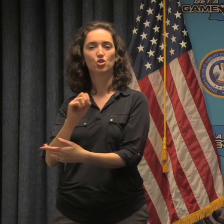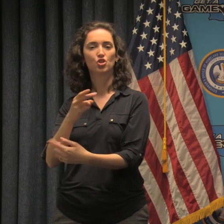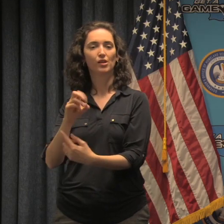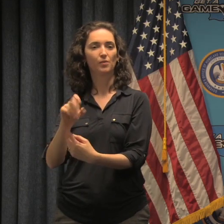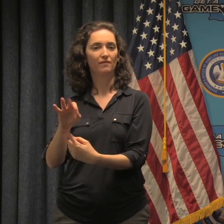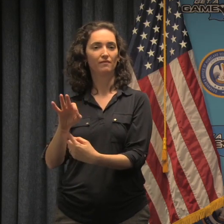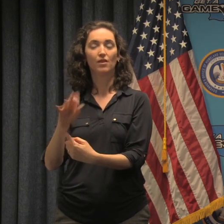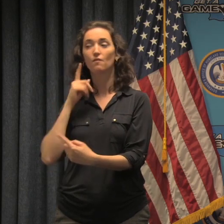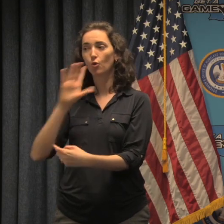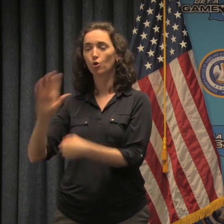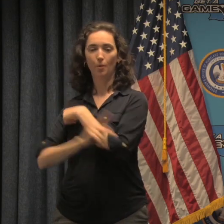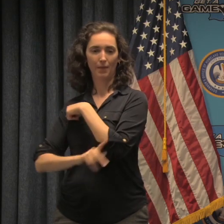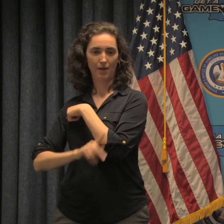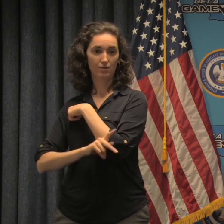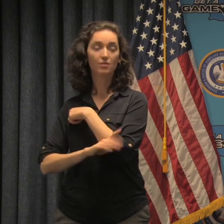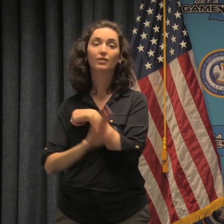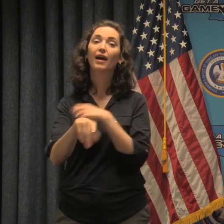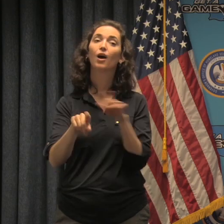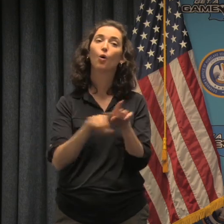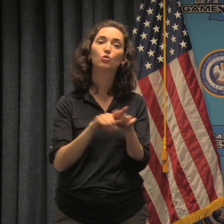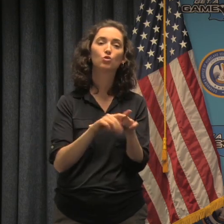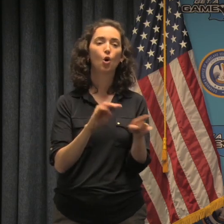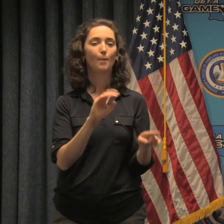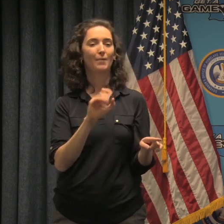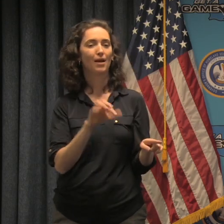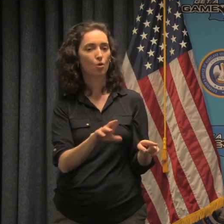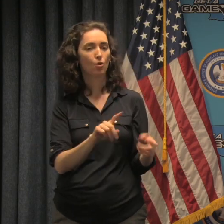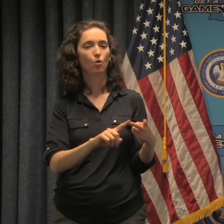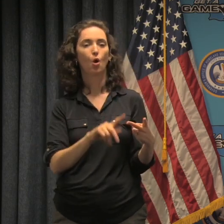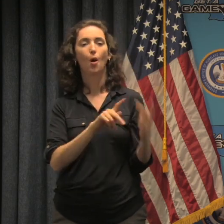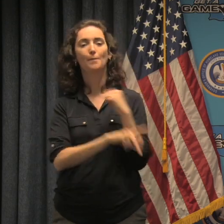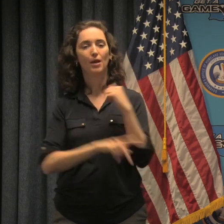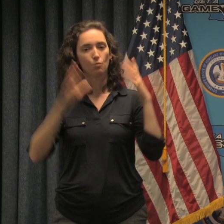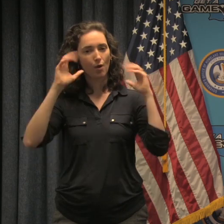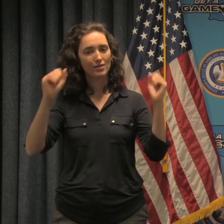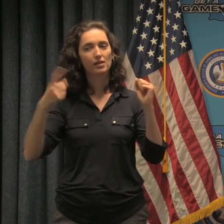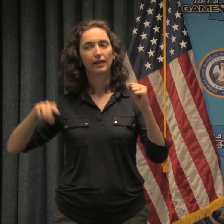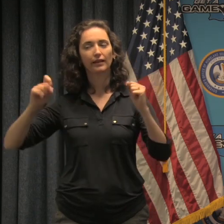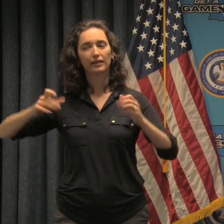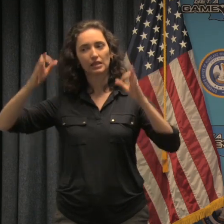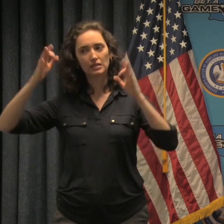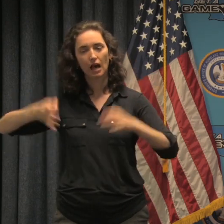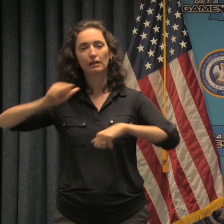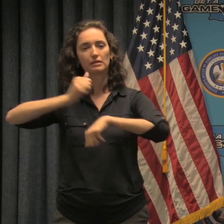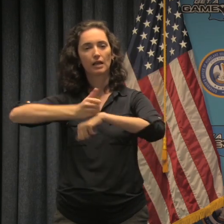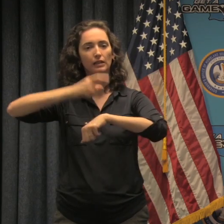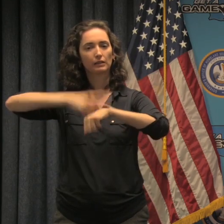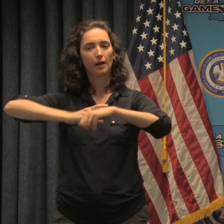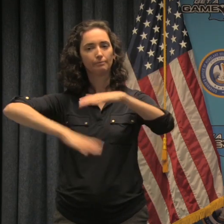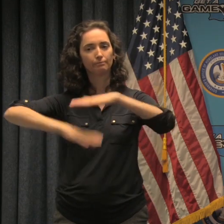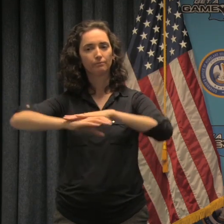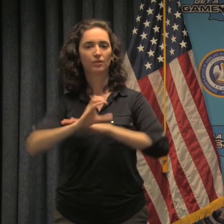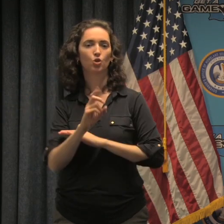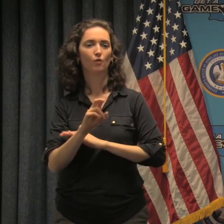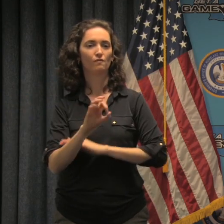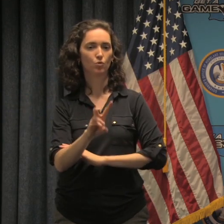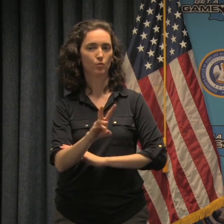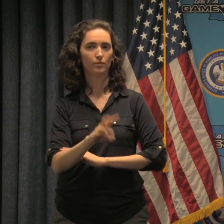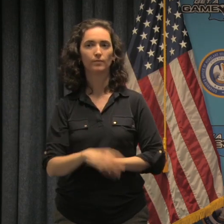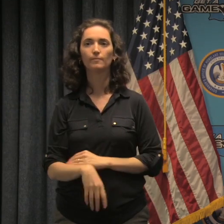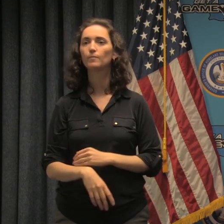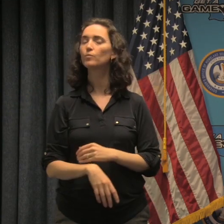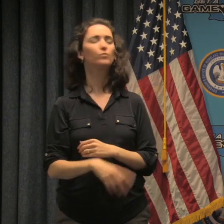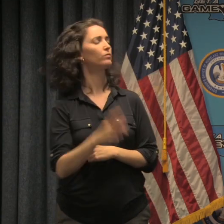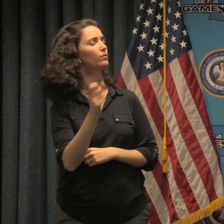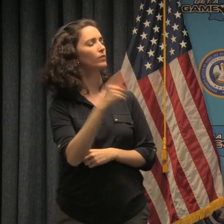And you always have mayors and parish presidents who can issue those curfews as well. Leo? New York Mayor Blasio